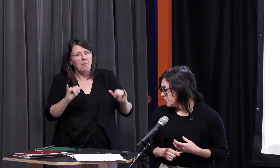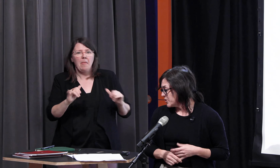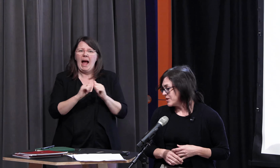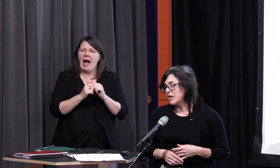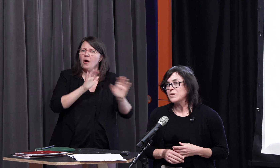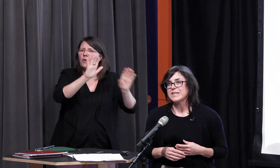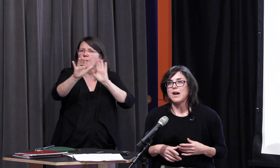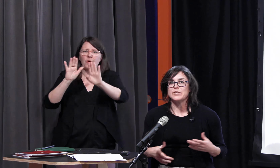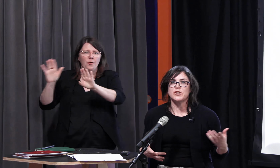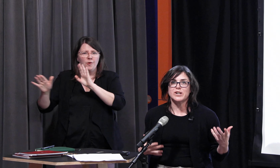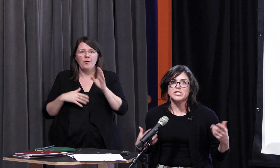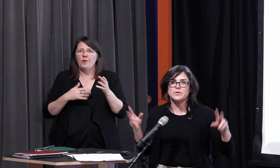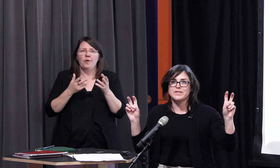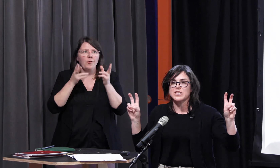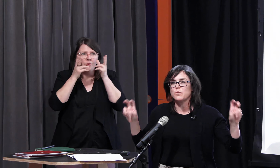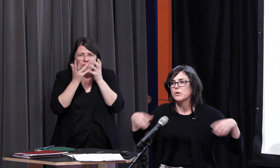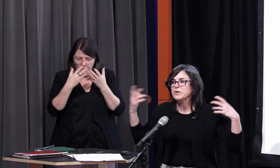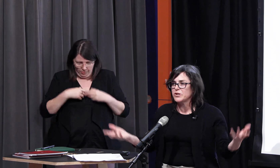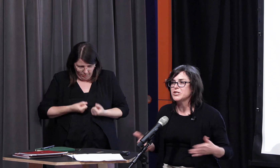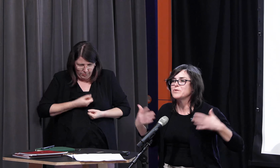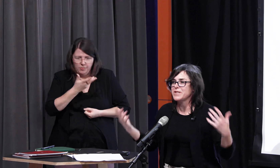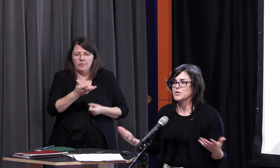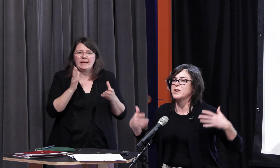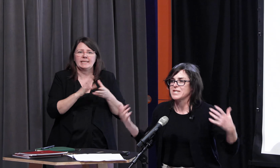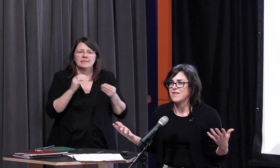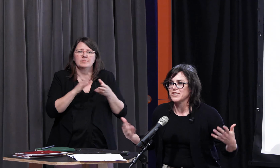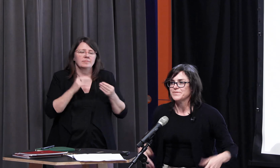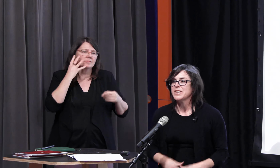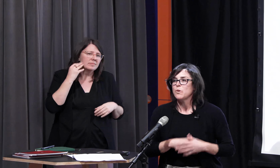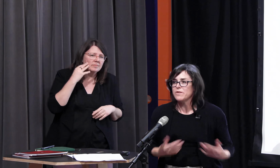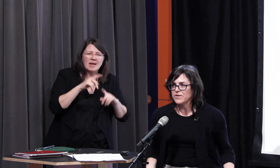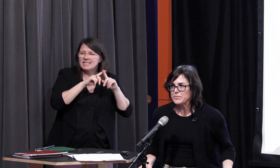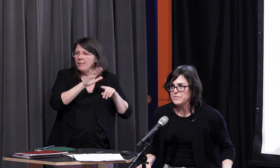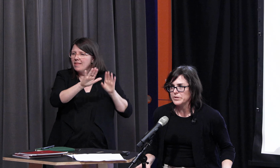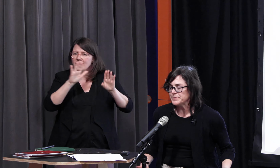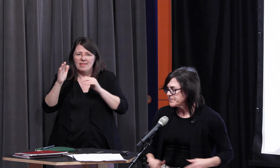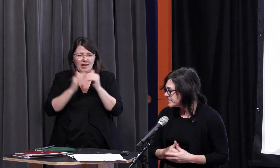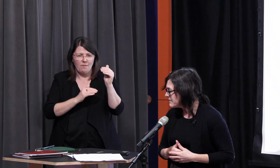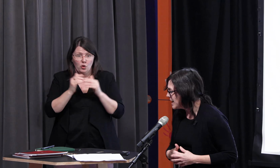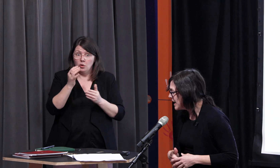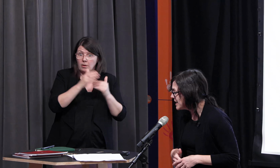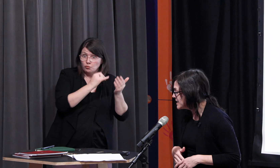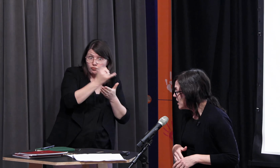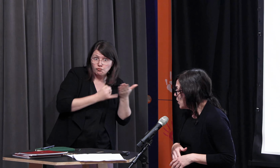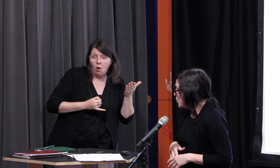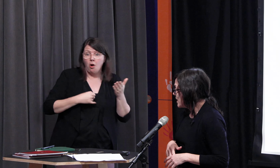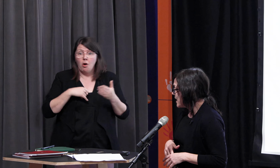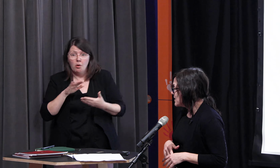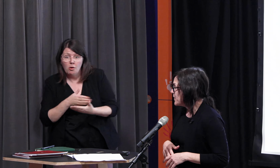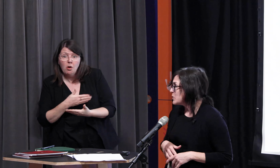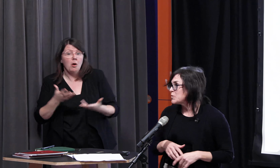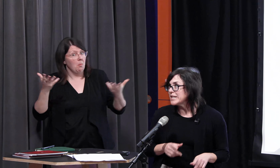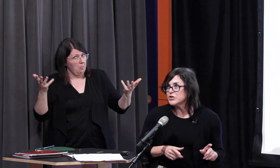thought was super interesting, was that we started to do a sense walk. We started to do a sense walk together. with other people. And